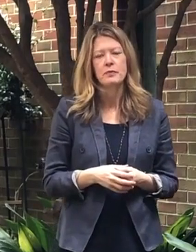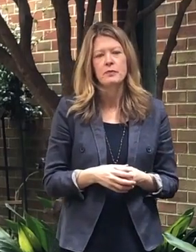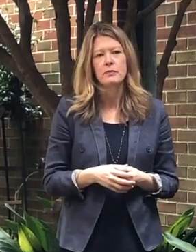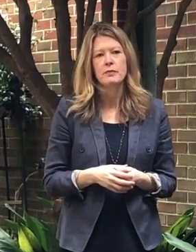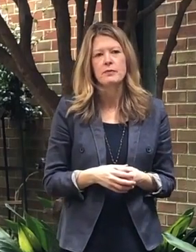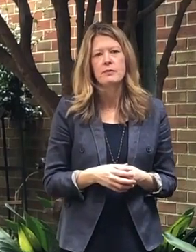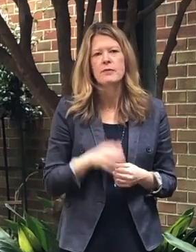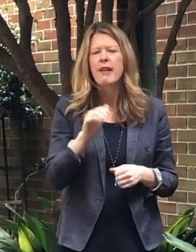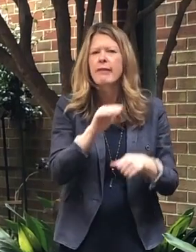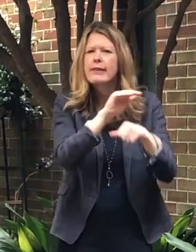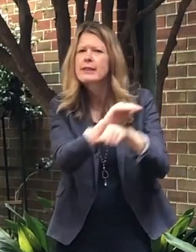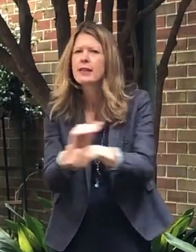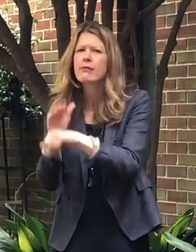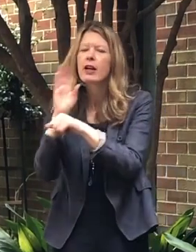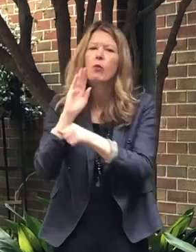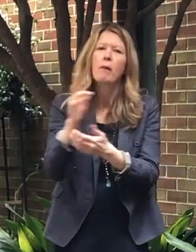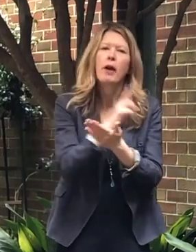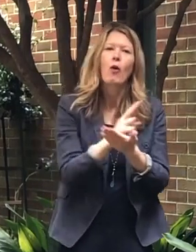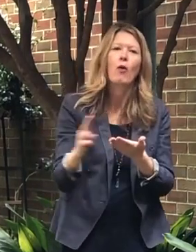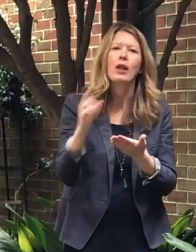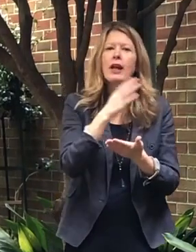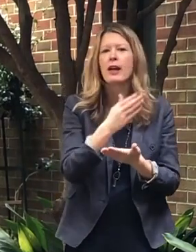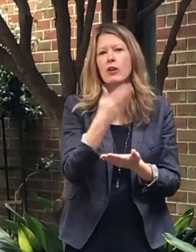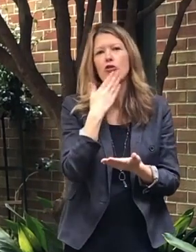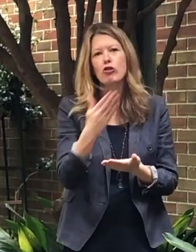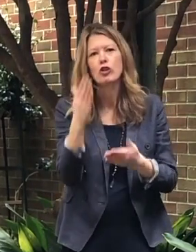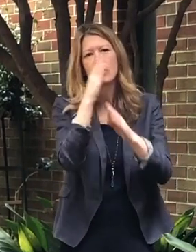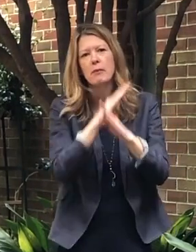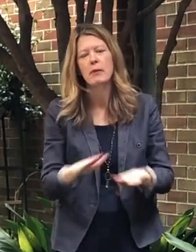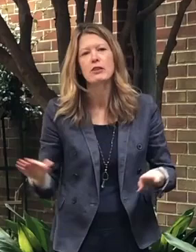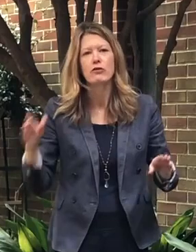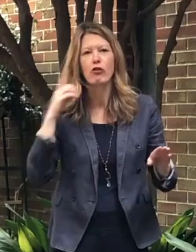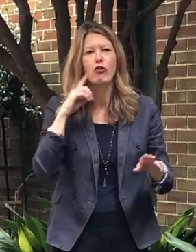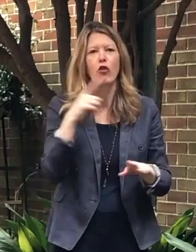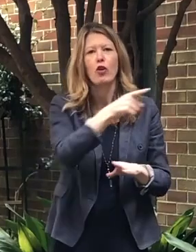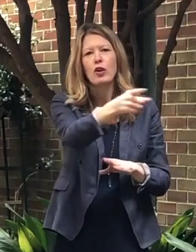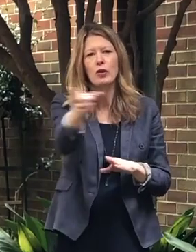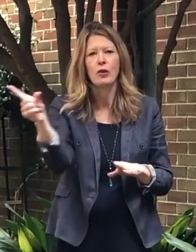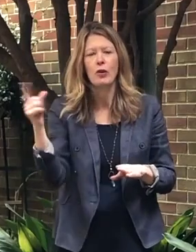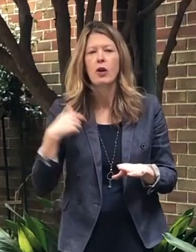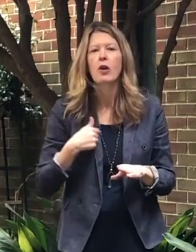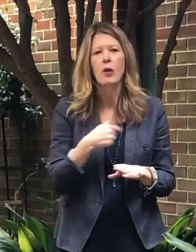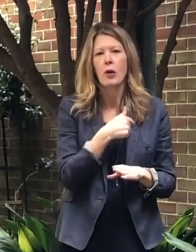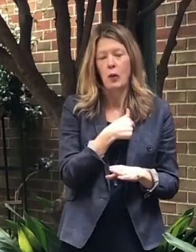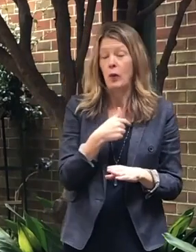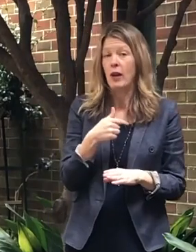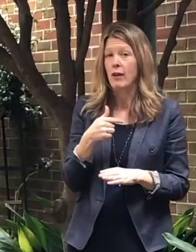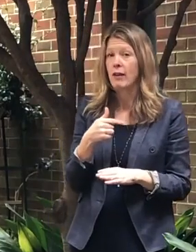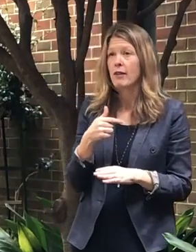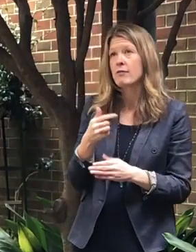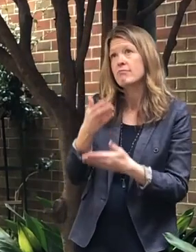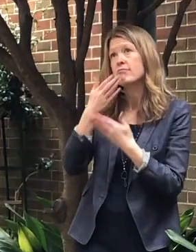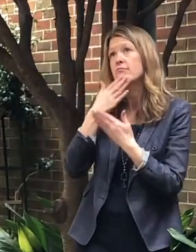That this evening may be holy, good, and peaceful, we entreat you, O Lord.